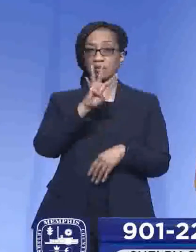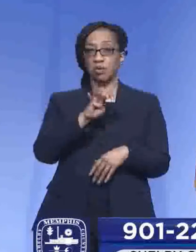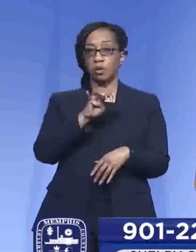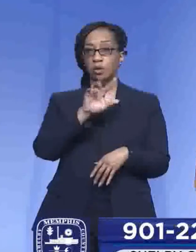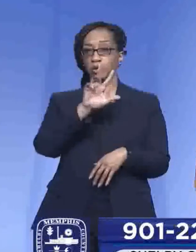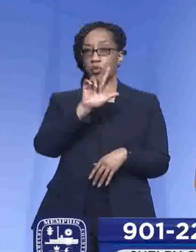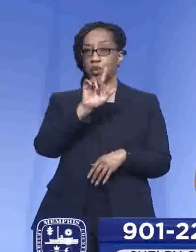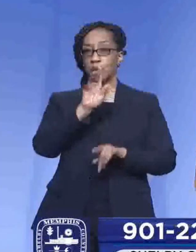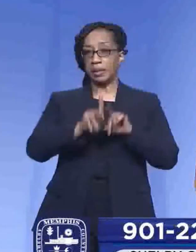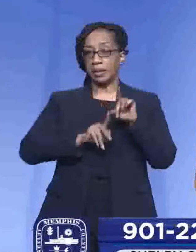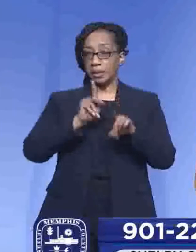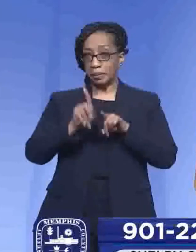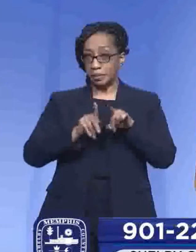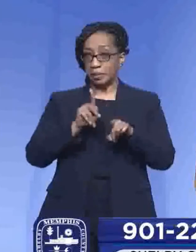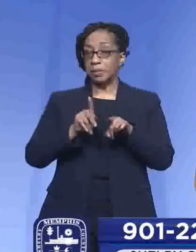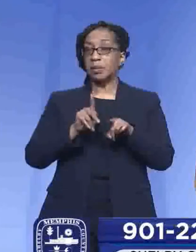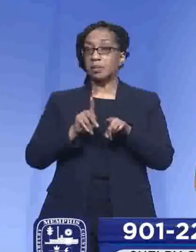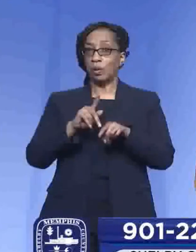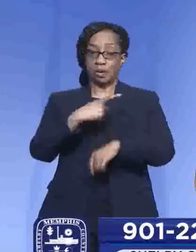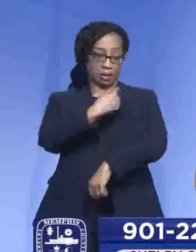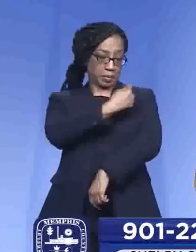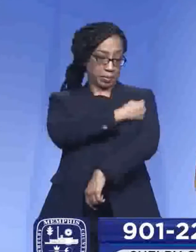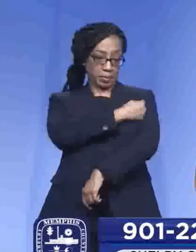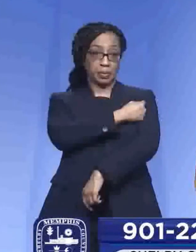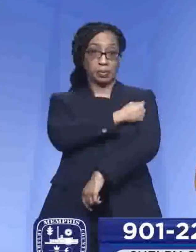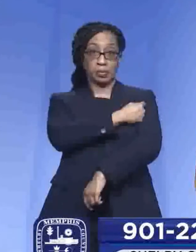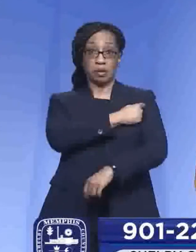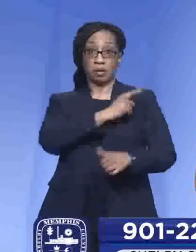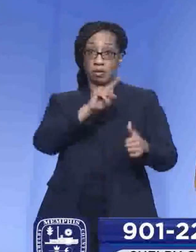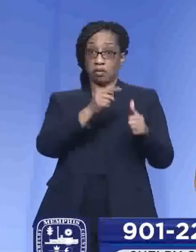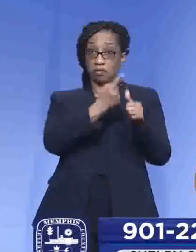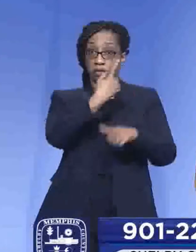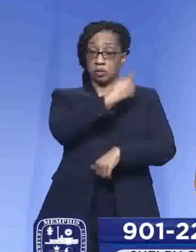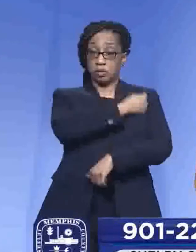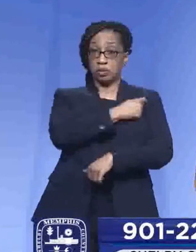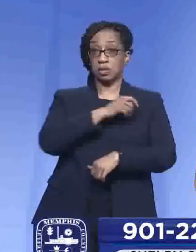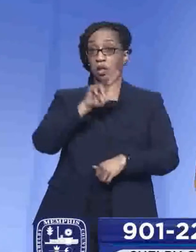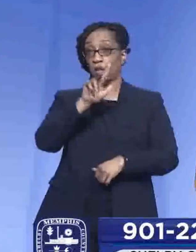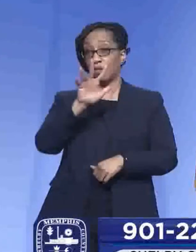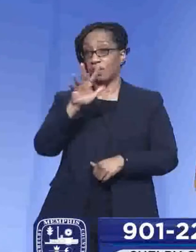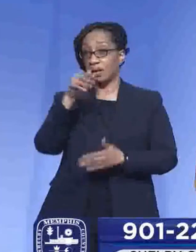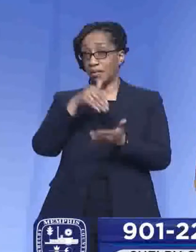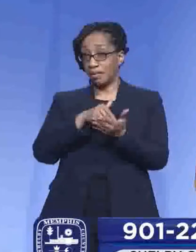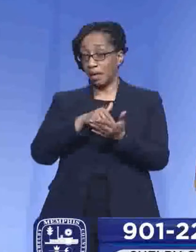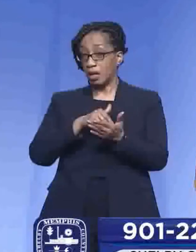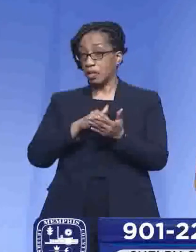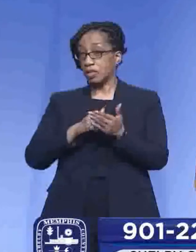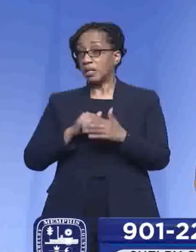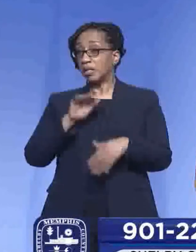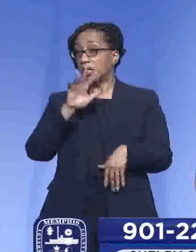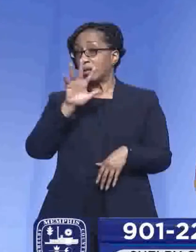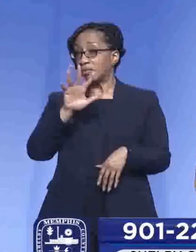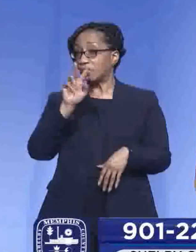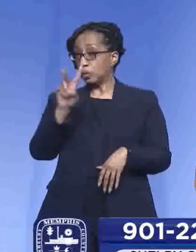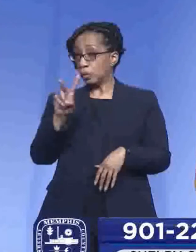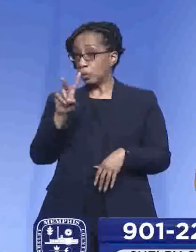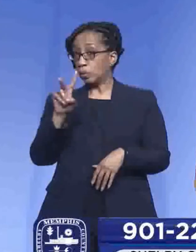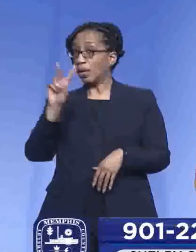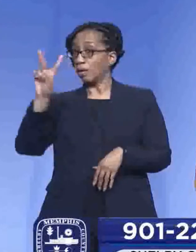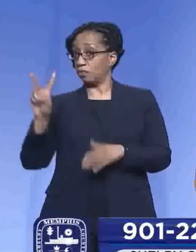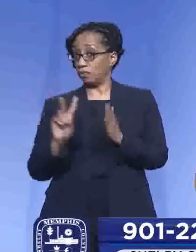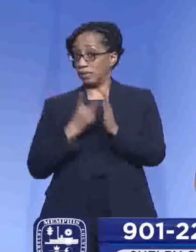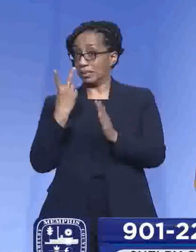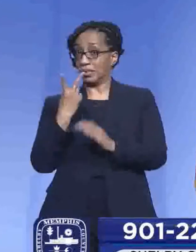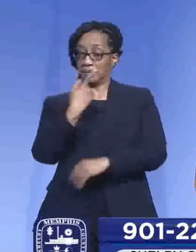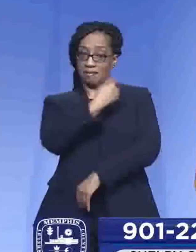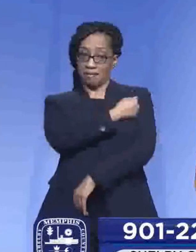79,423 people have been vaccinated with at least one dose. 35,052 people have received both doses in Shelby